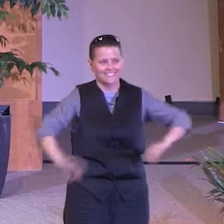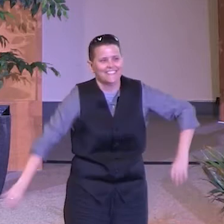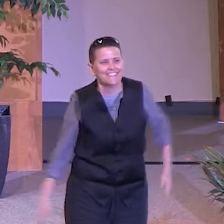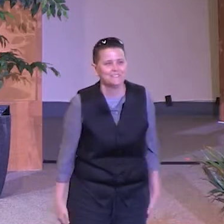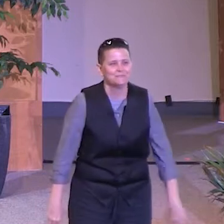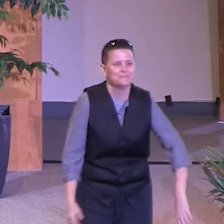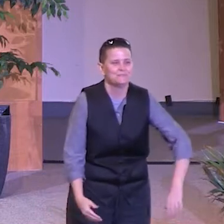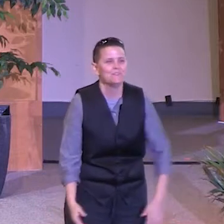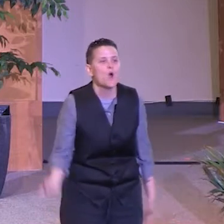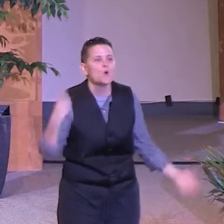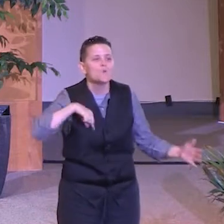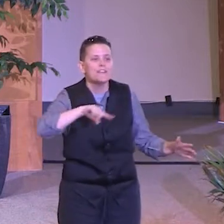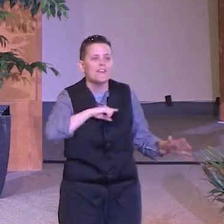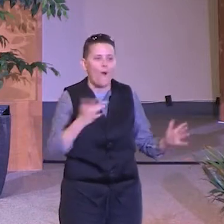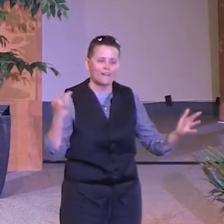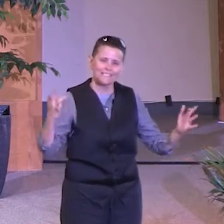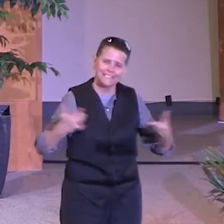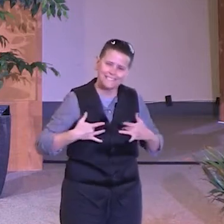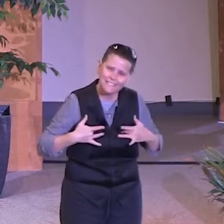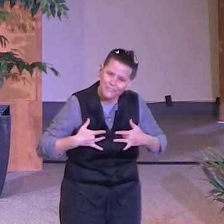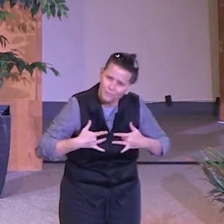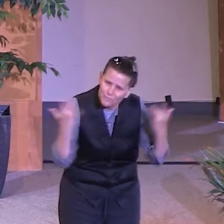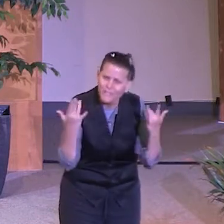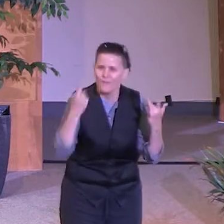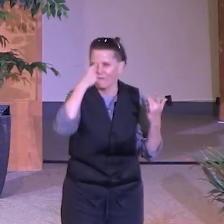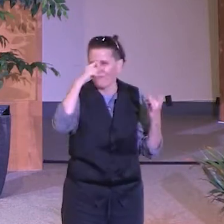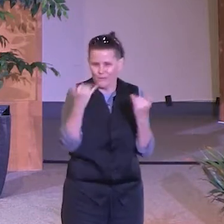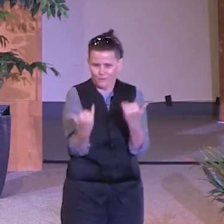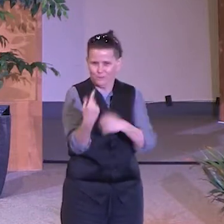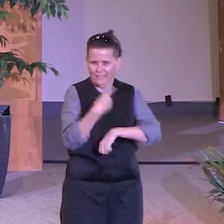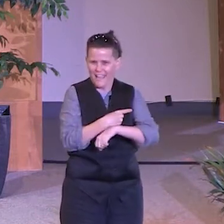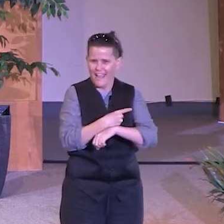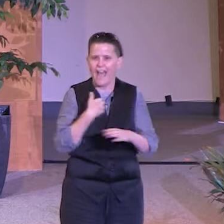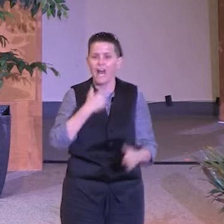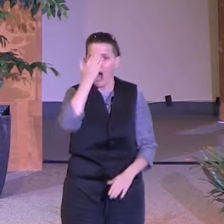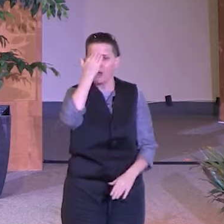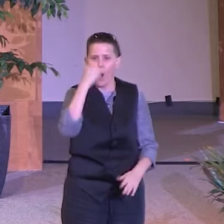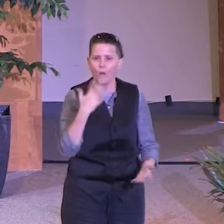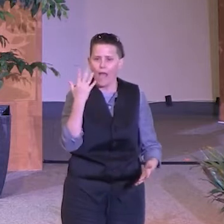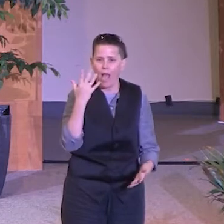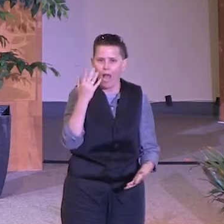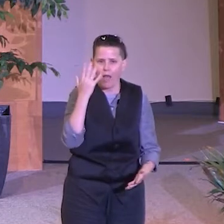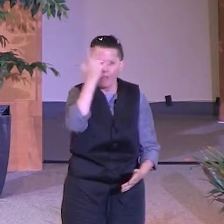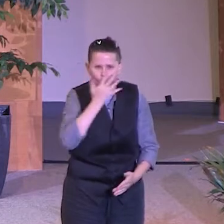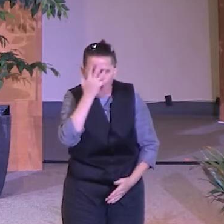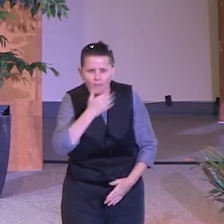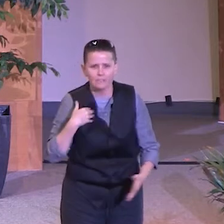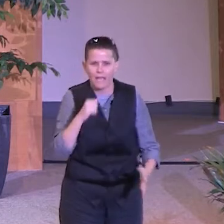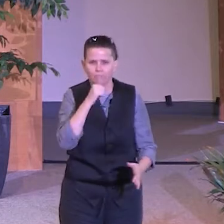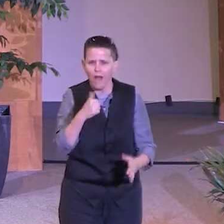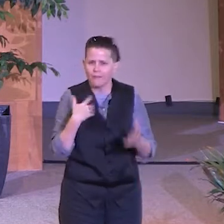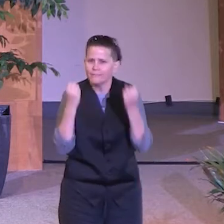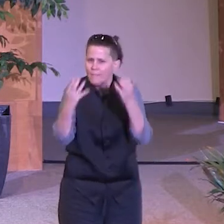We are just so thrilled to be here today. And I know it looks not as crowded as normal, but we've got vacations going